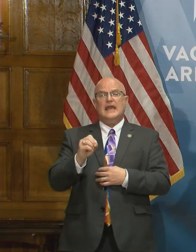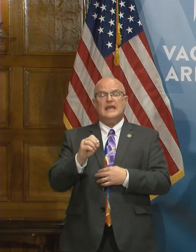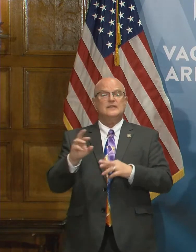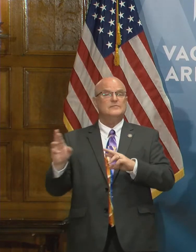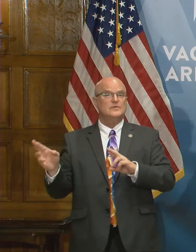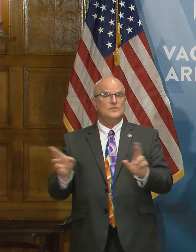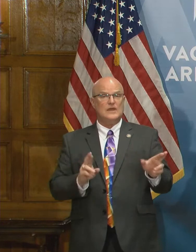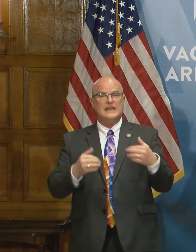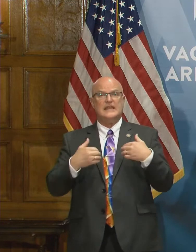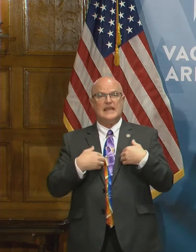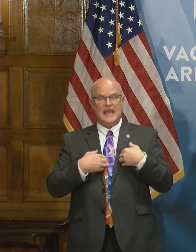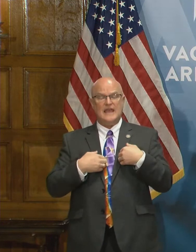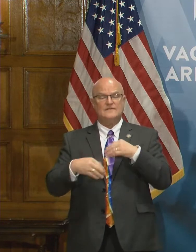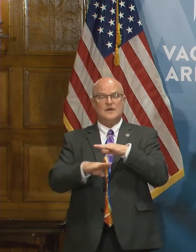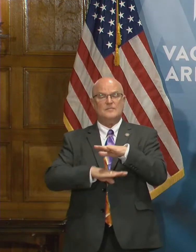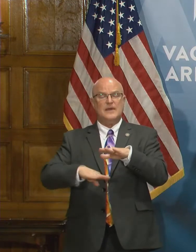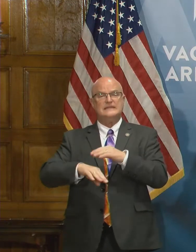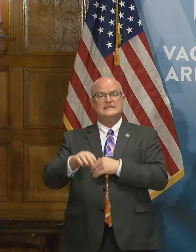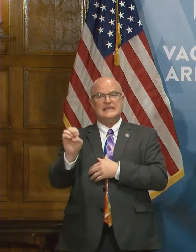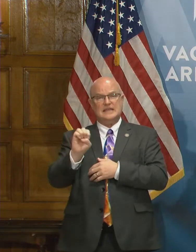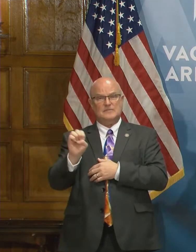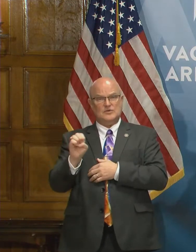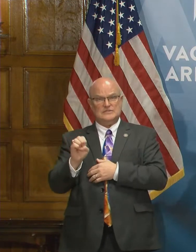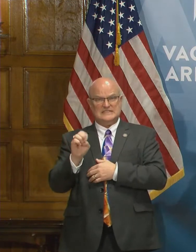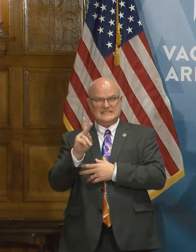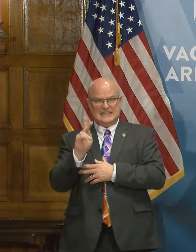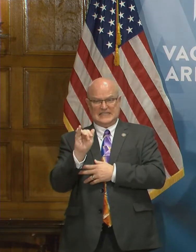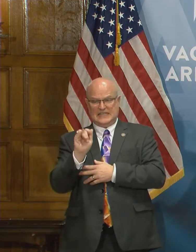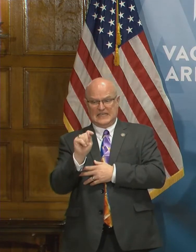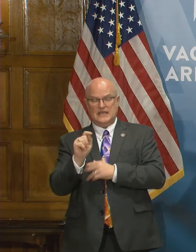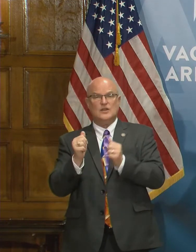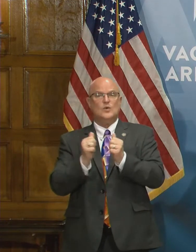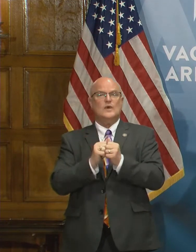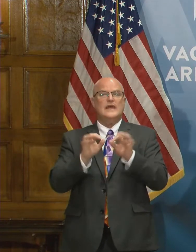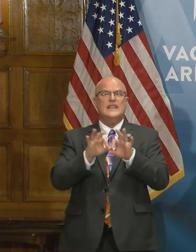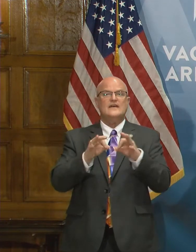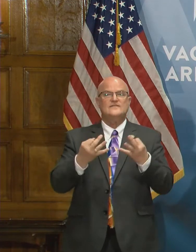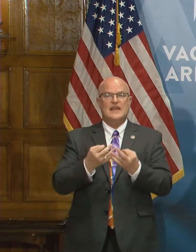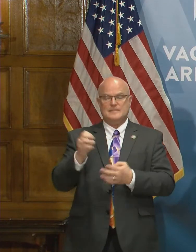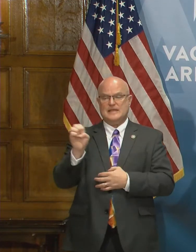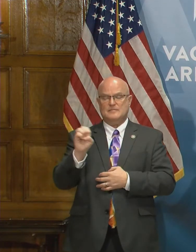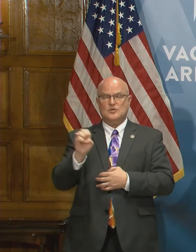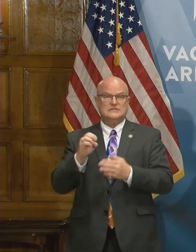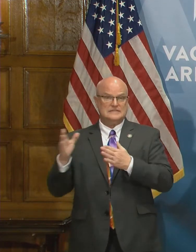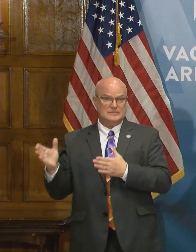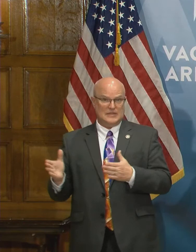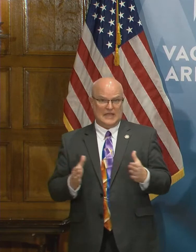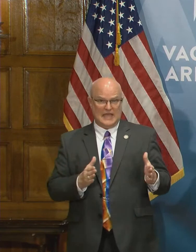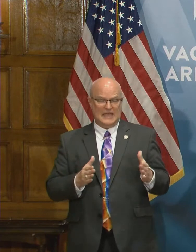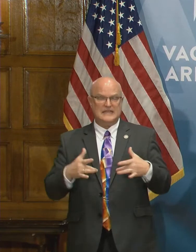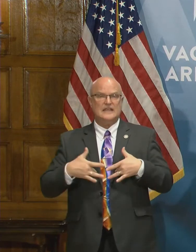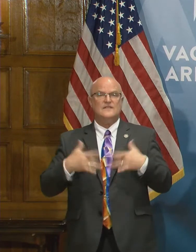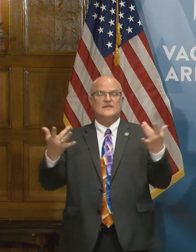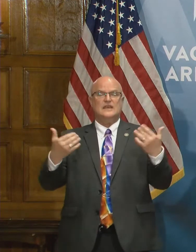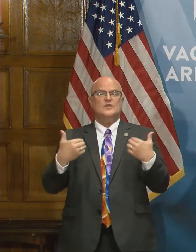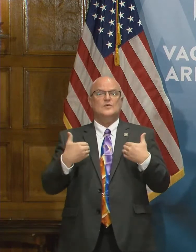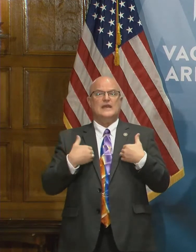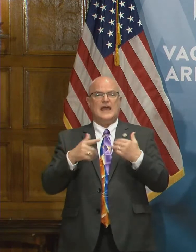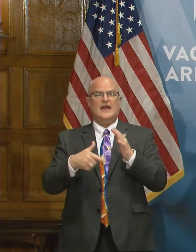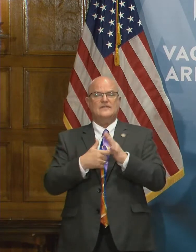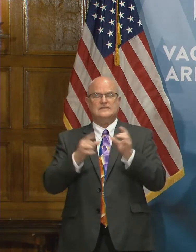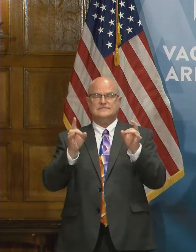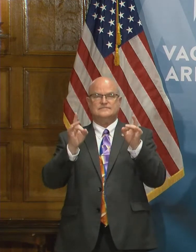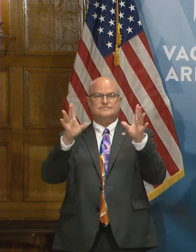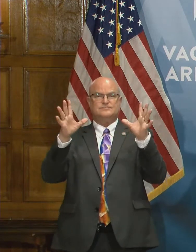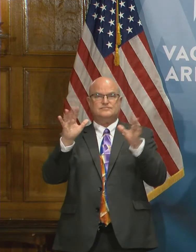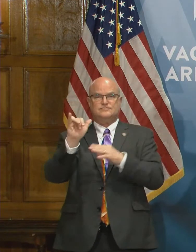be prepared, have a basic emergency supply kit along with a family emergency plan in the event we have this